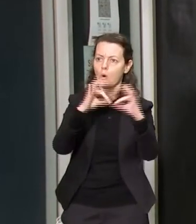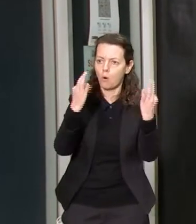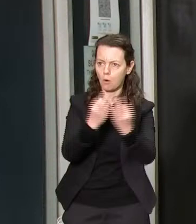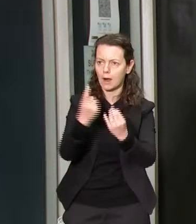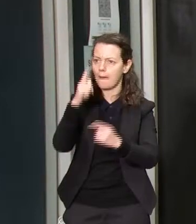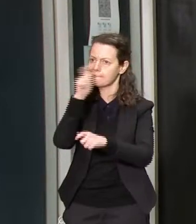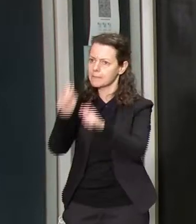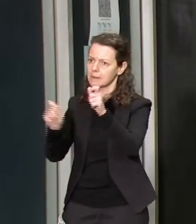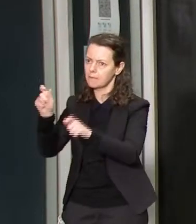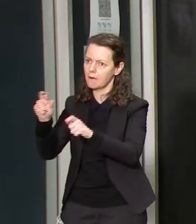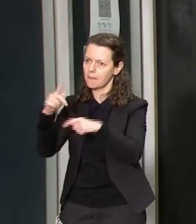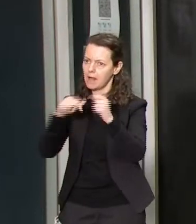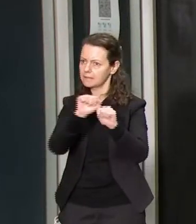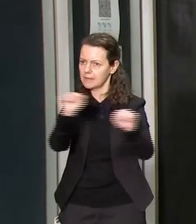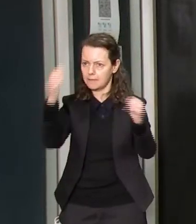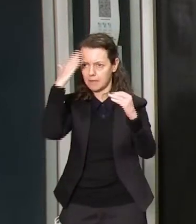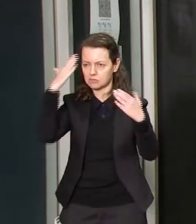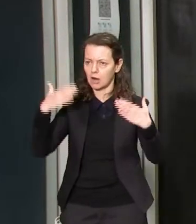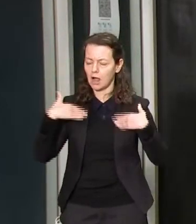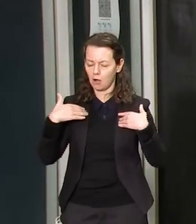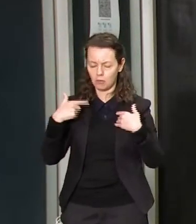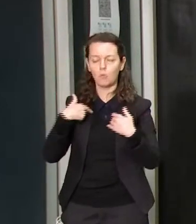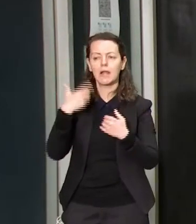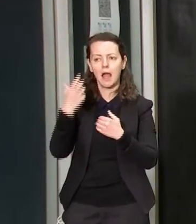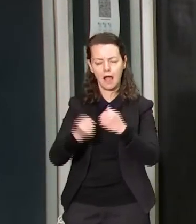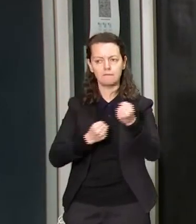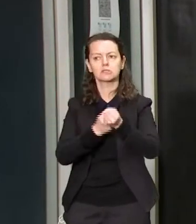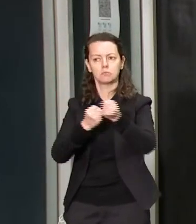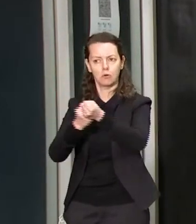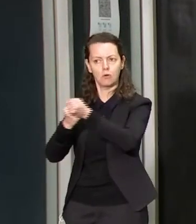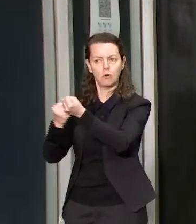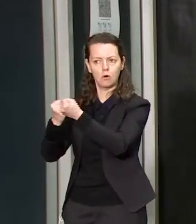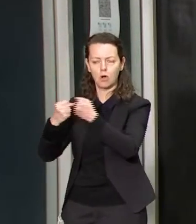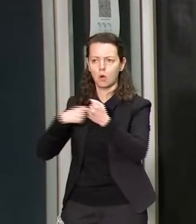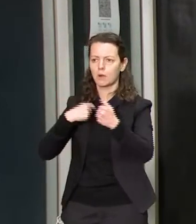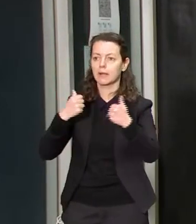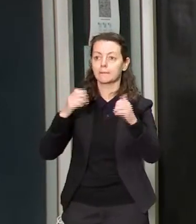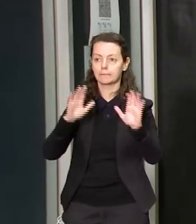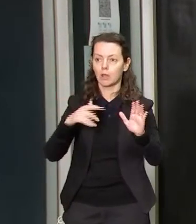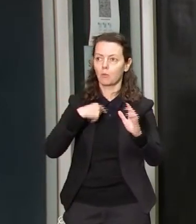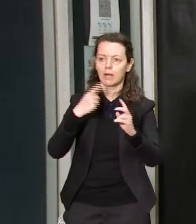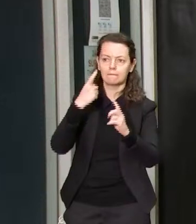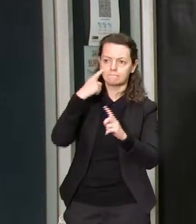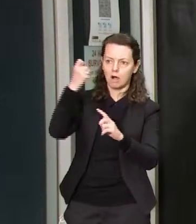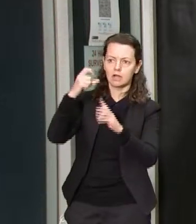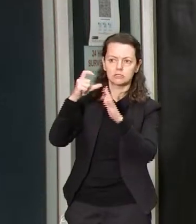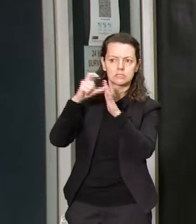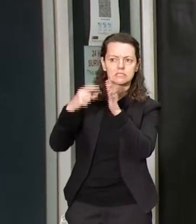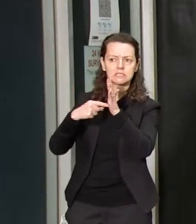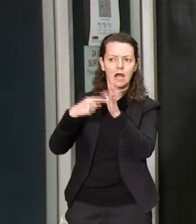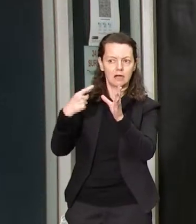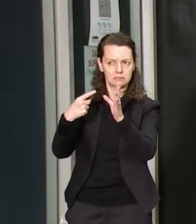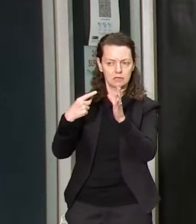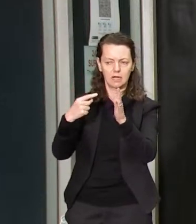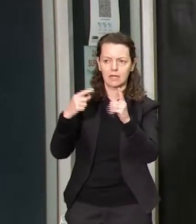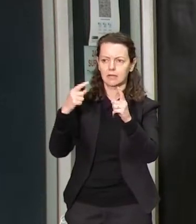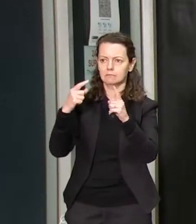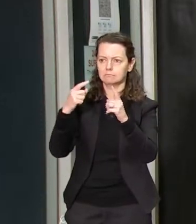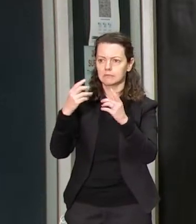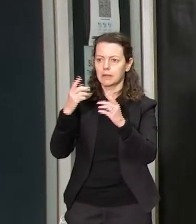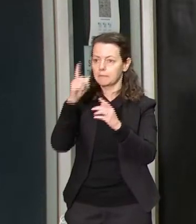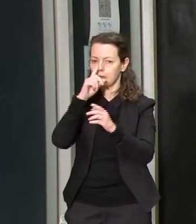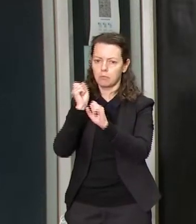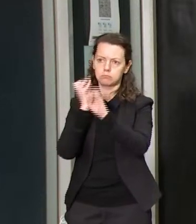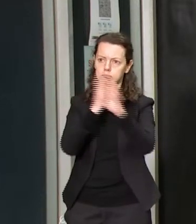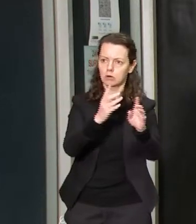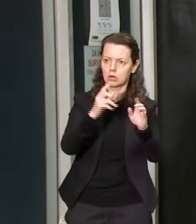organisations, no, I'm not concerned about that. We look at a huge variety of data, whether that's ED